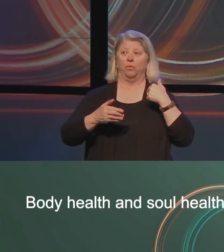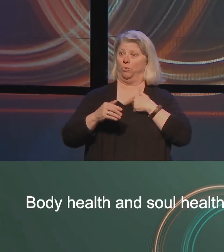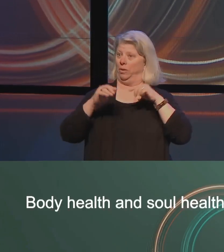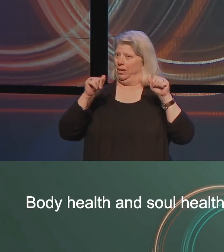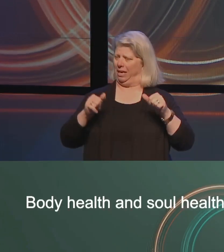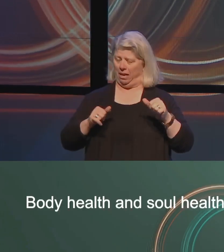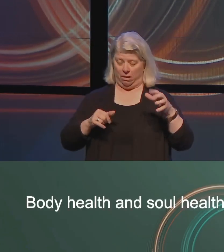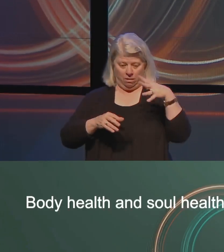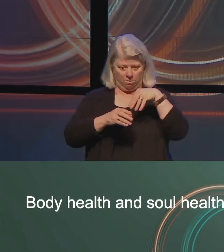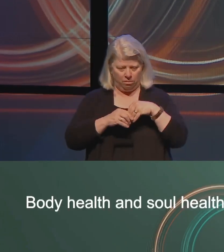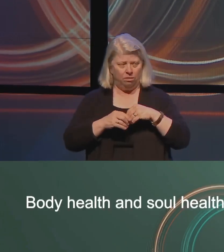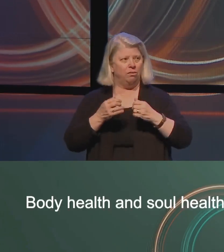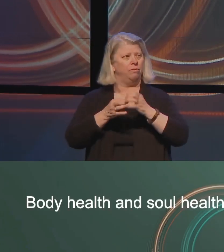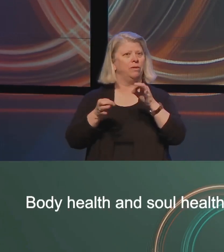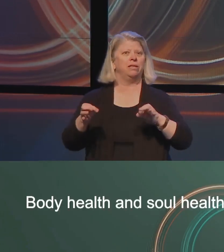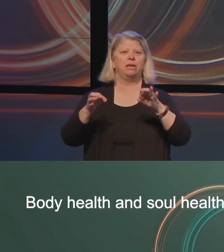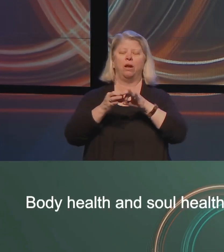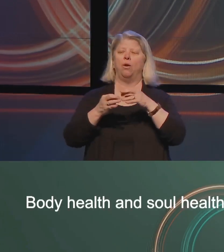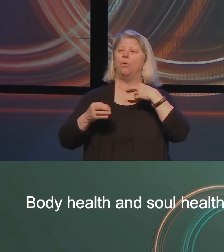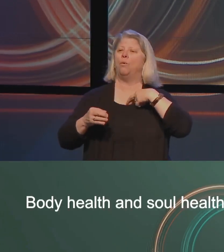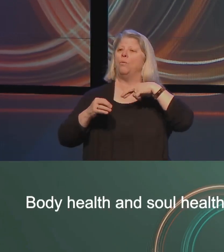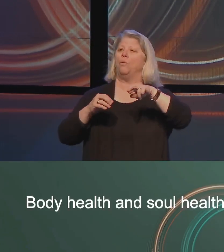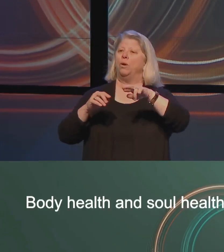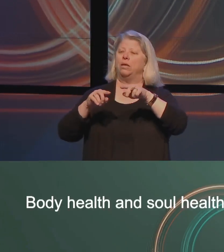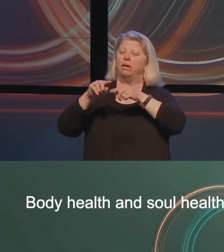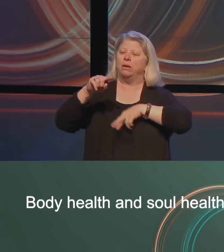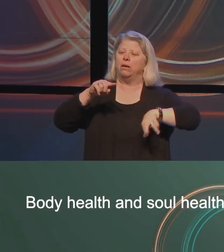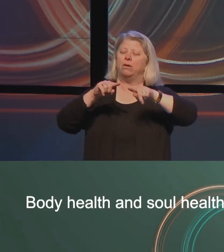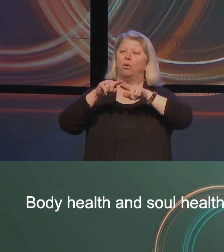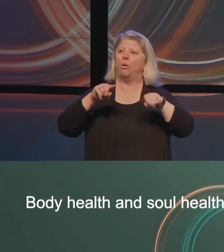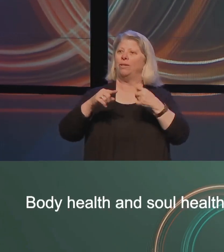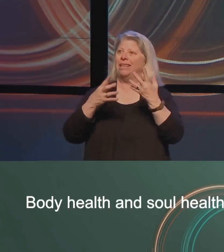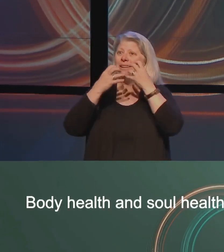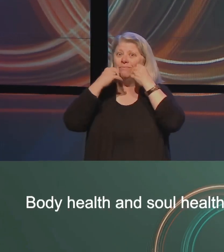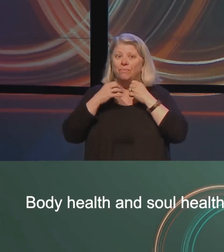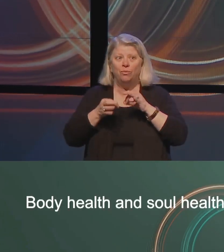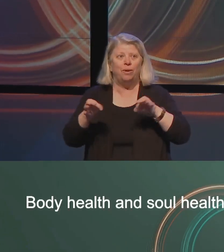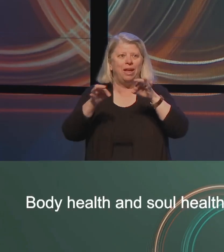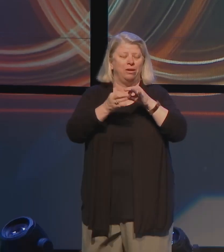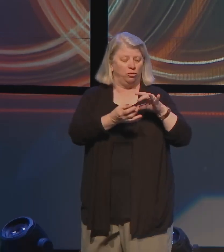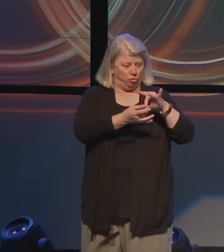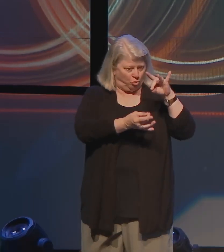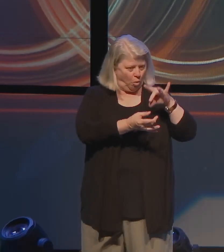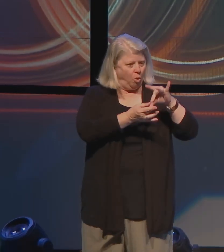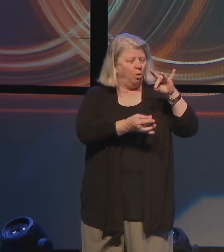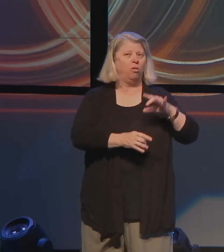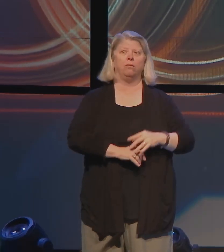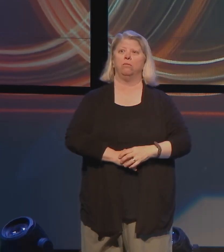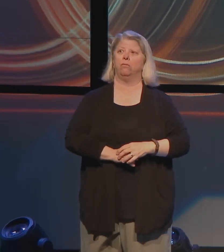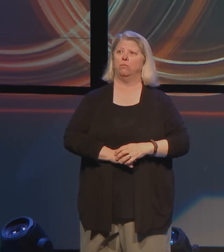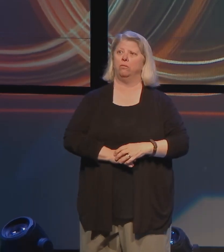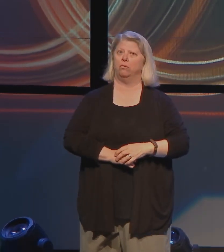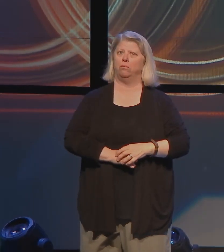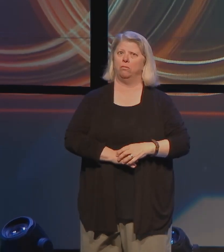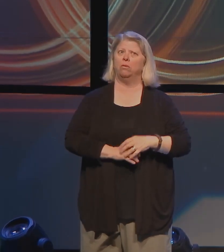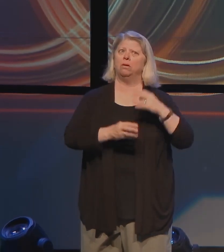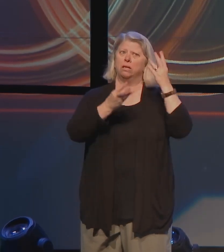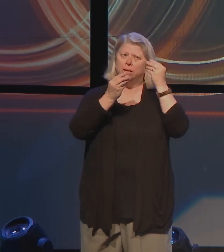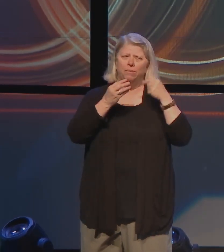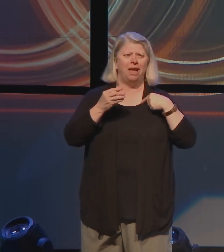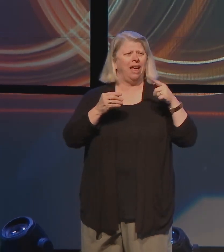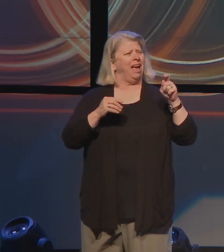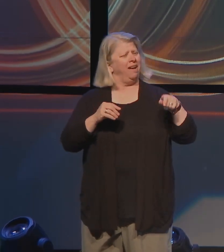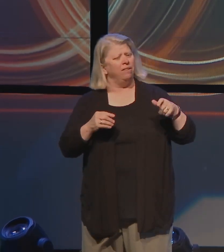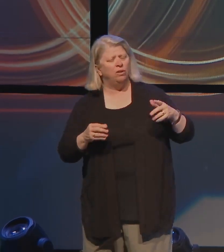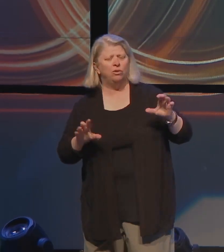get caught up, especially in religious circles, that the only thing that matters is the soul. And we can start thinking about, I just